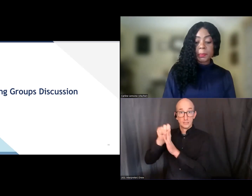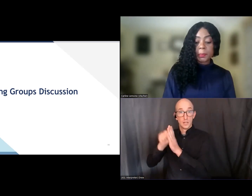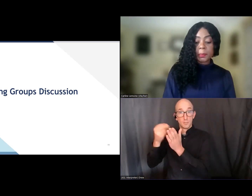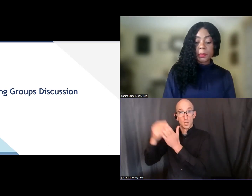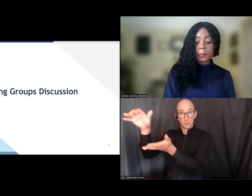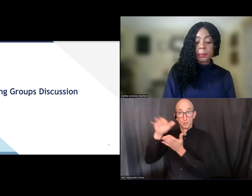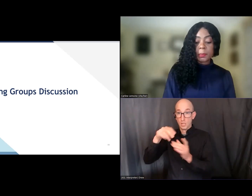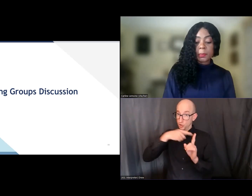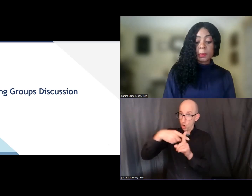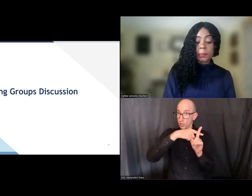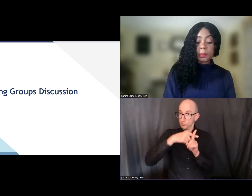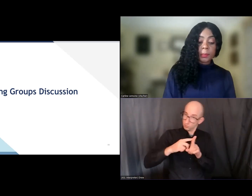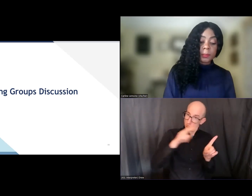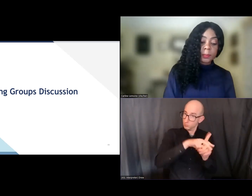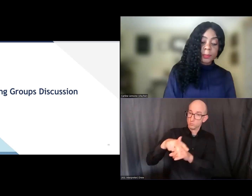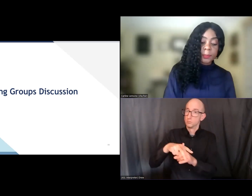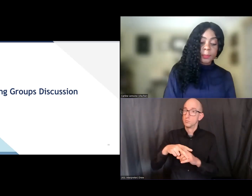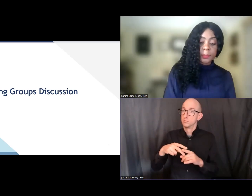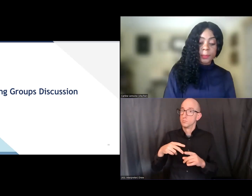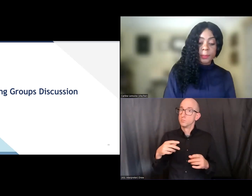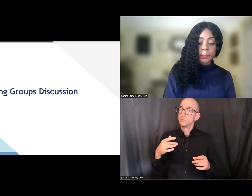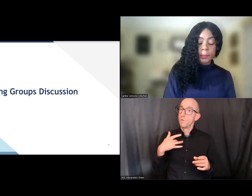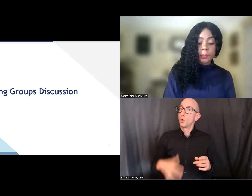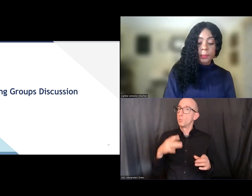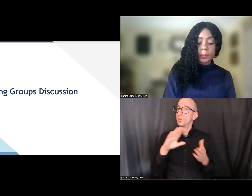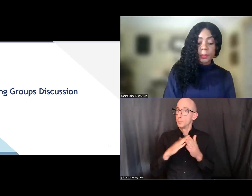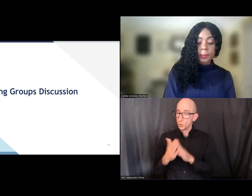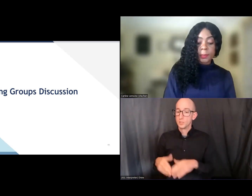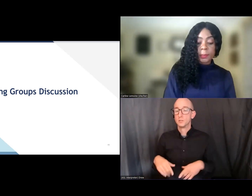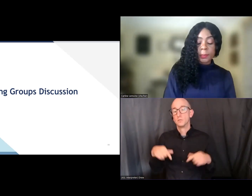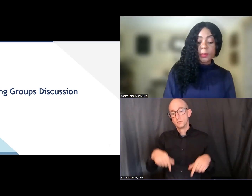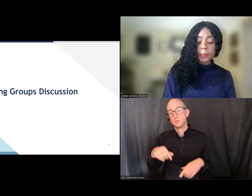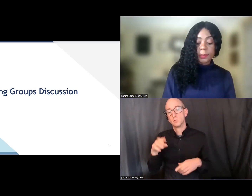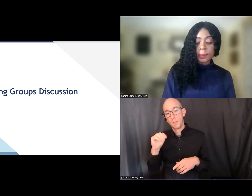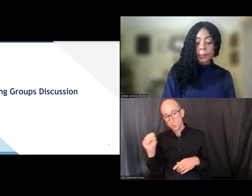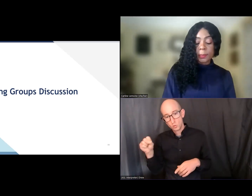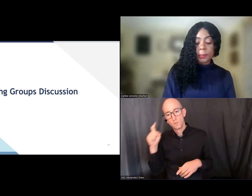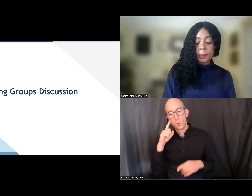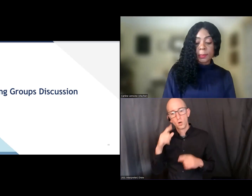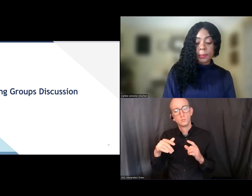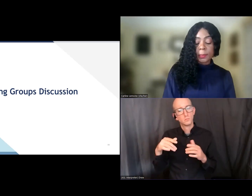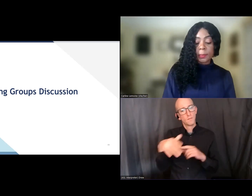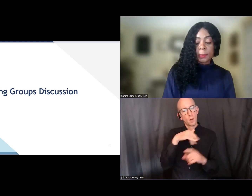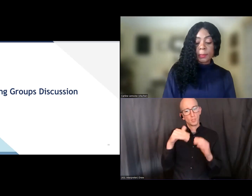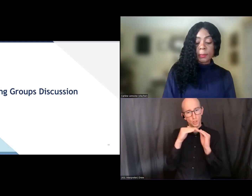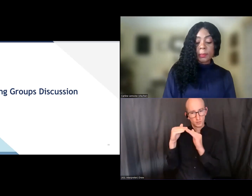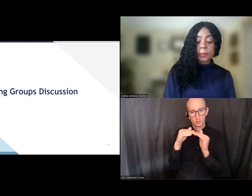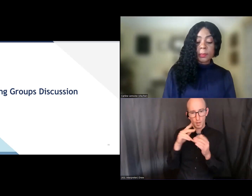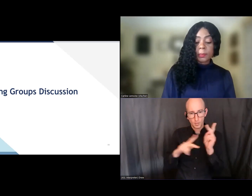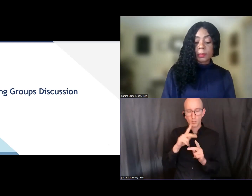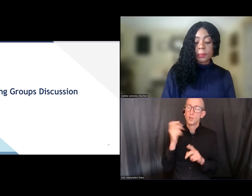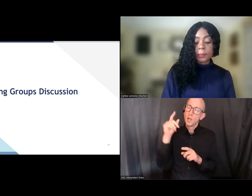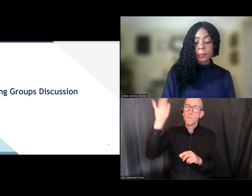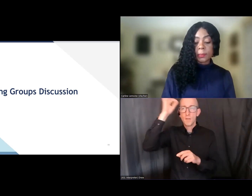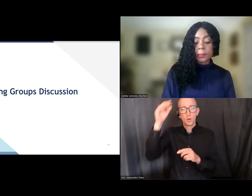communities in Massachusetts, environmental justice populations, although the federal grants will have to follow the federal definition